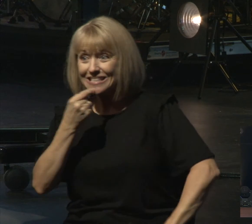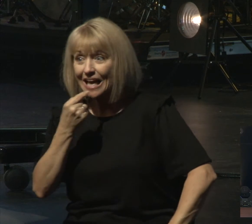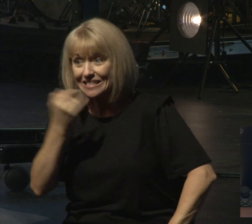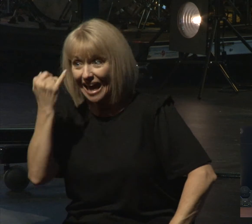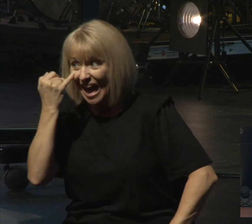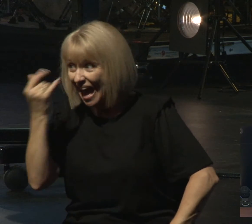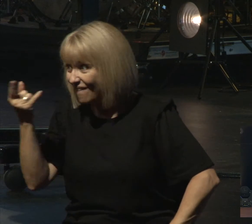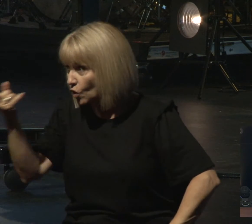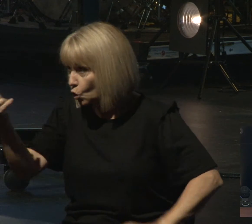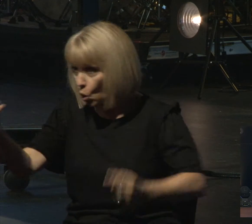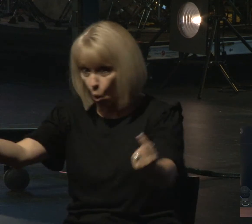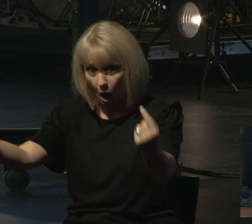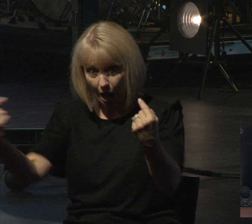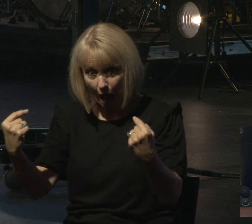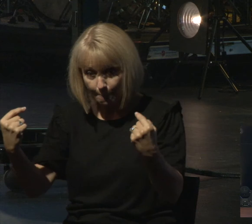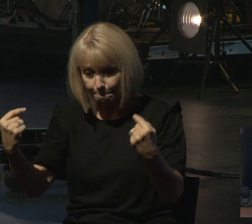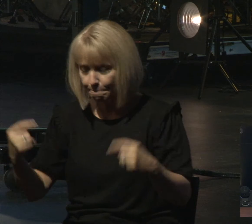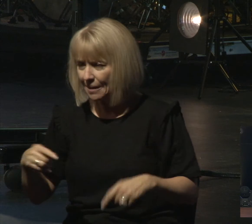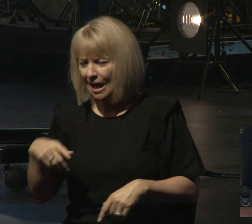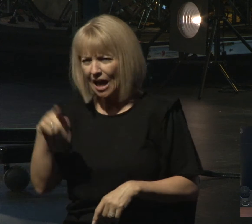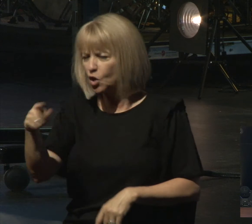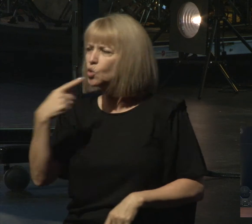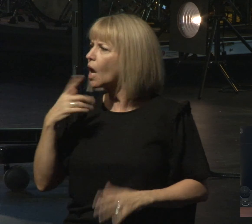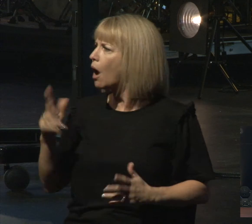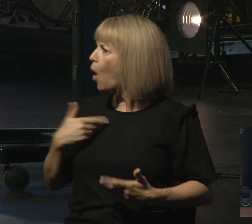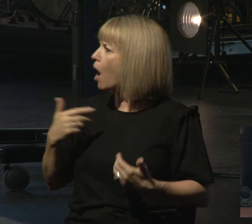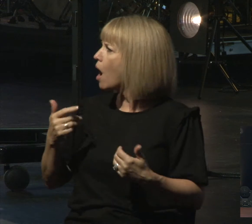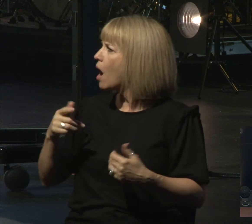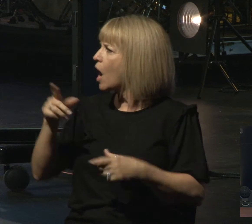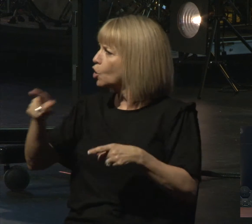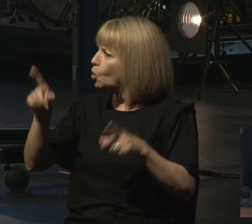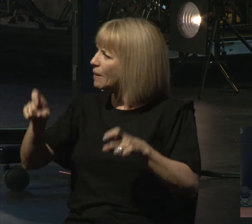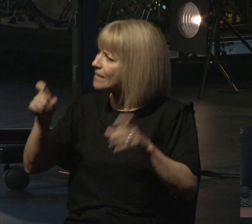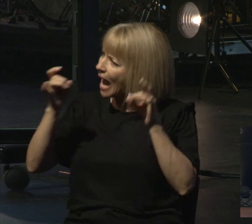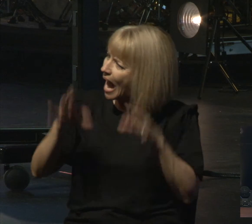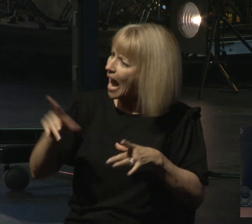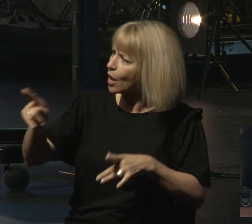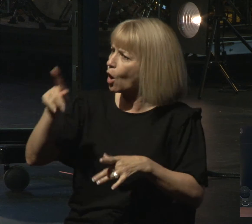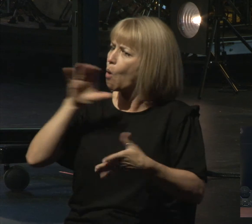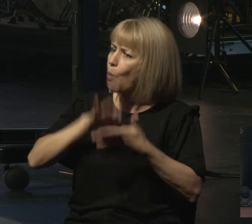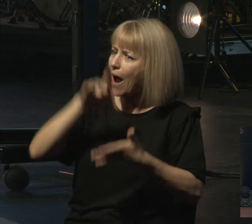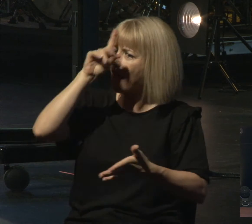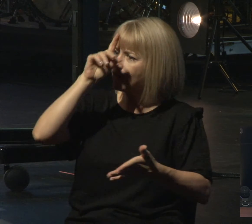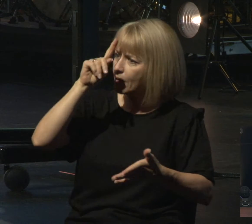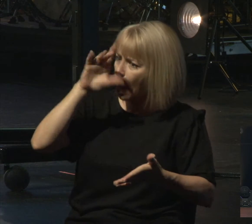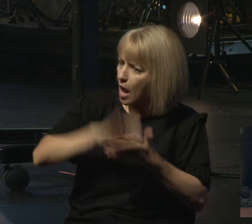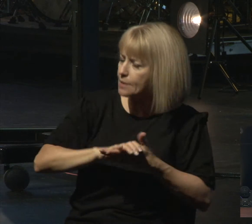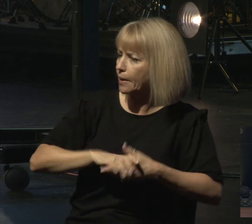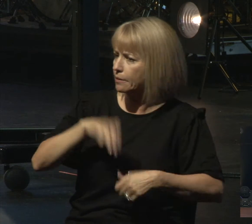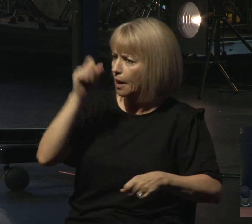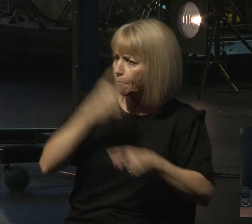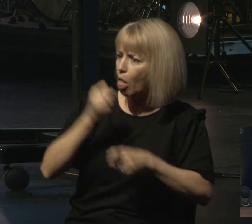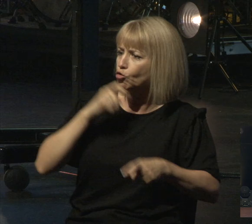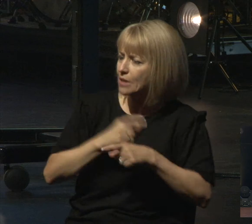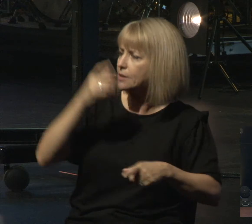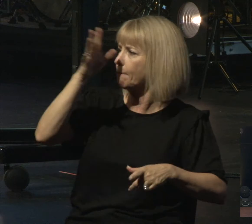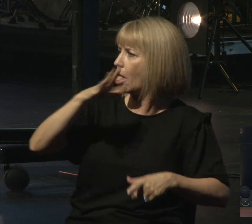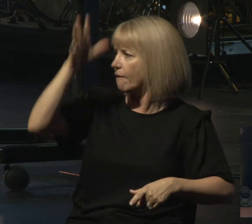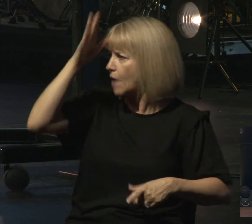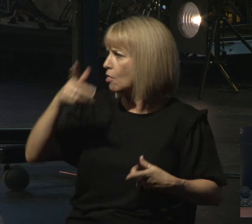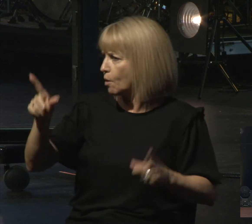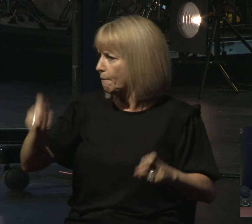me and does not hate his own father and mother and wife and children and brothers and sisters, yes, even his own life, he cannot be my